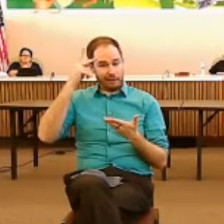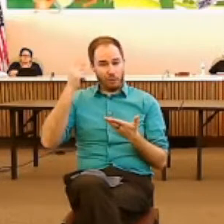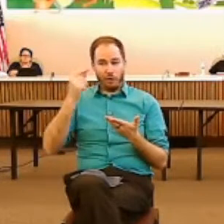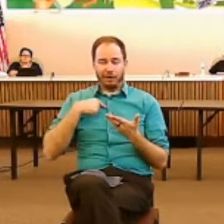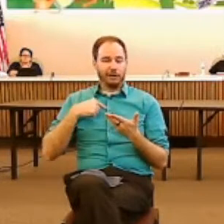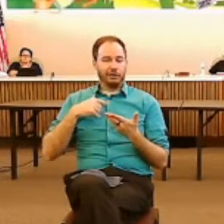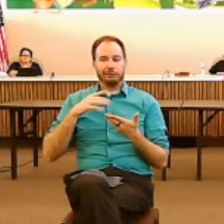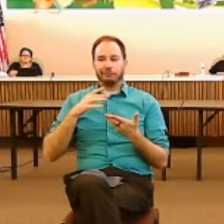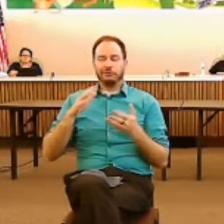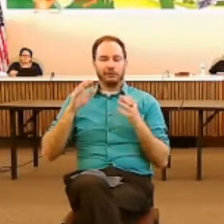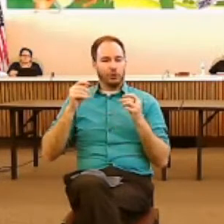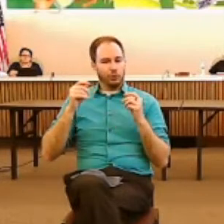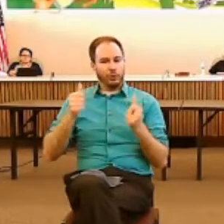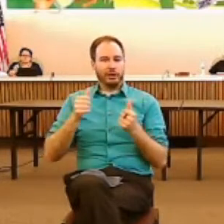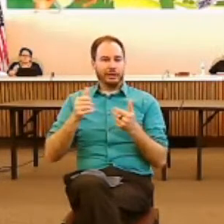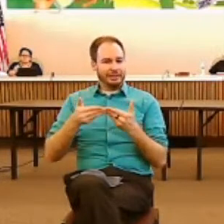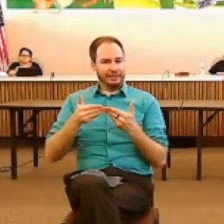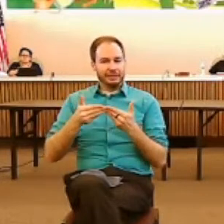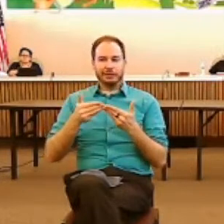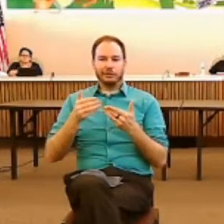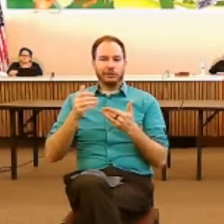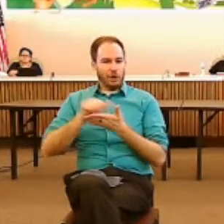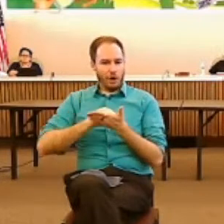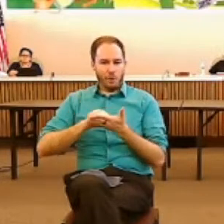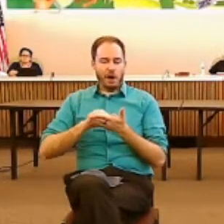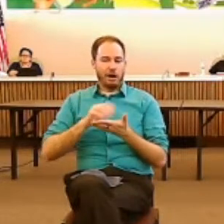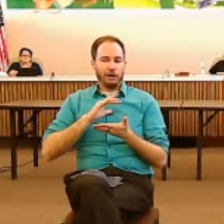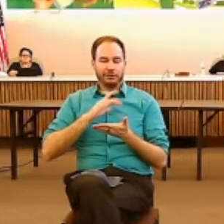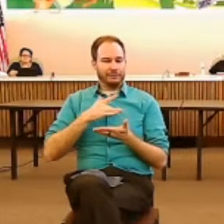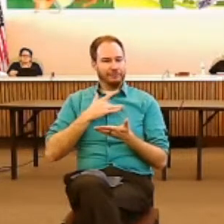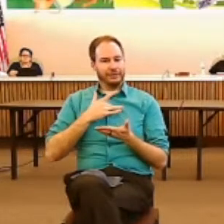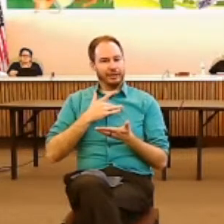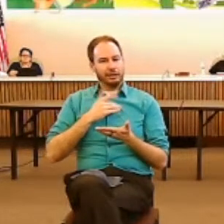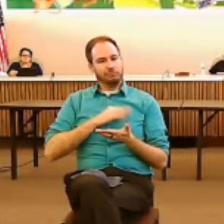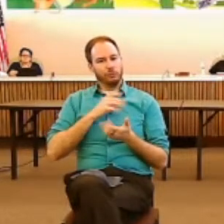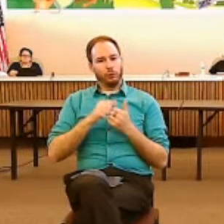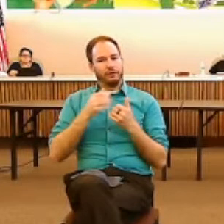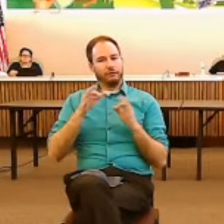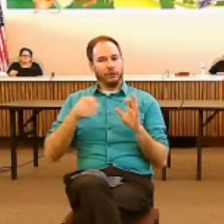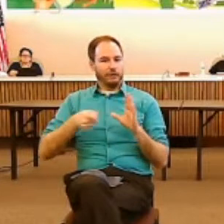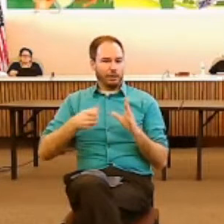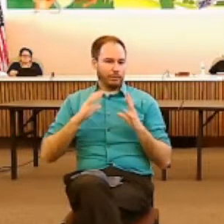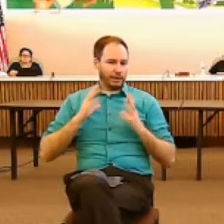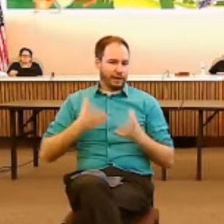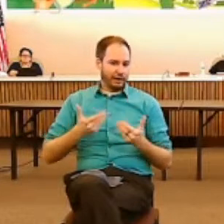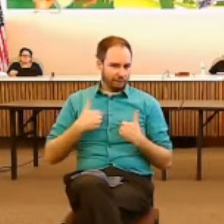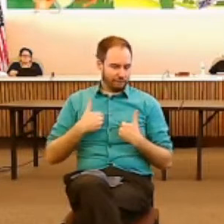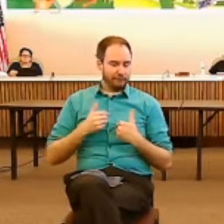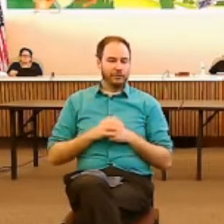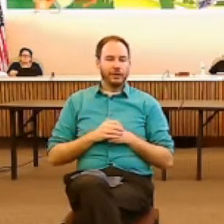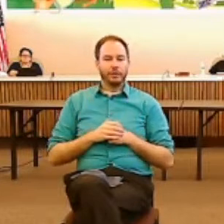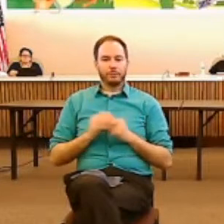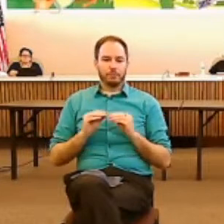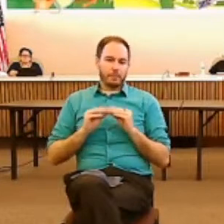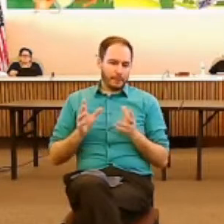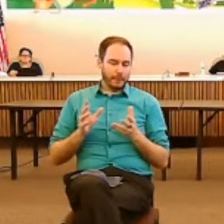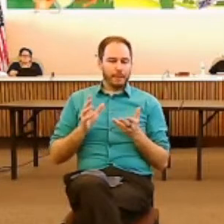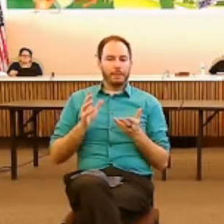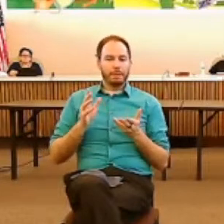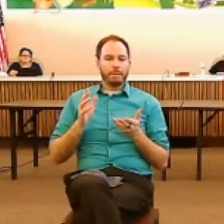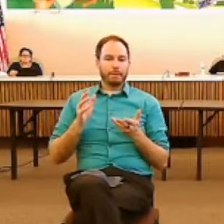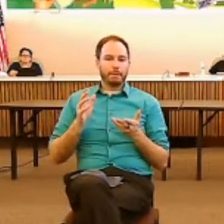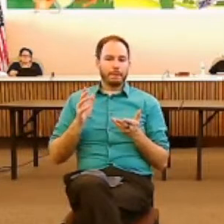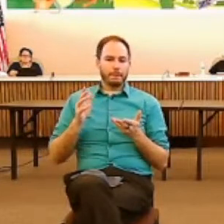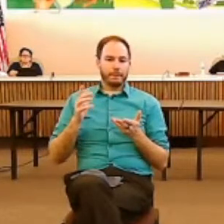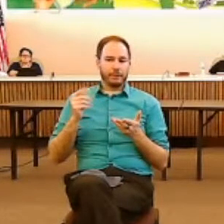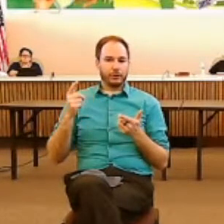great wash, quick, easy in and out, and you're going to get a great free vacuum system. Obviously, there's one